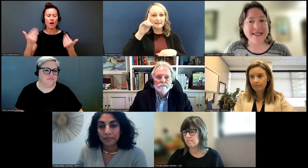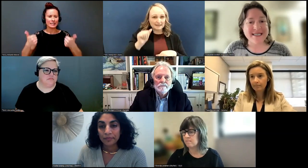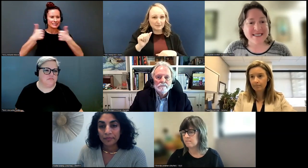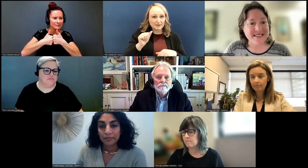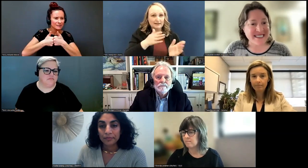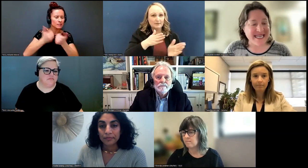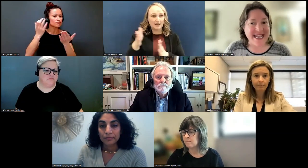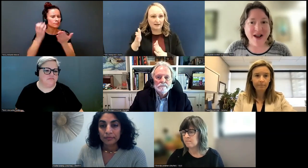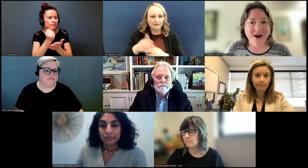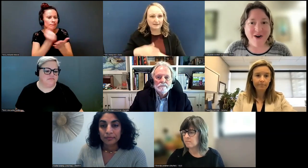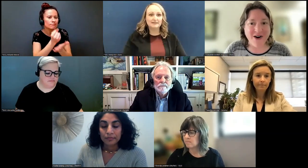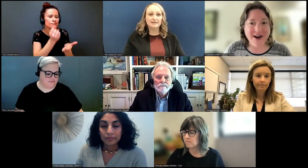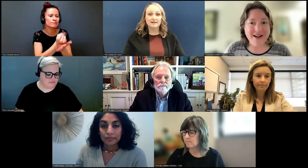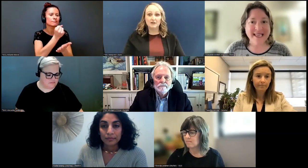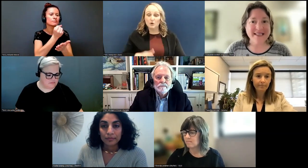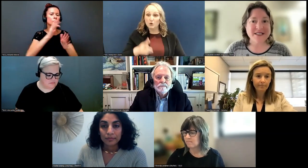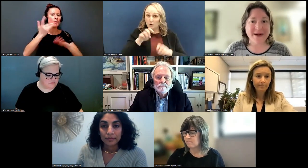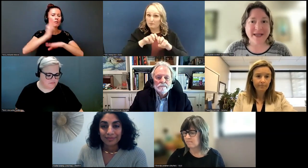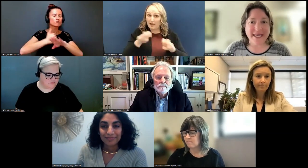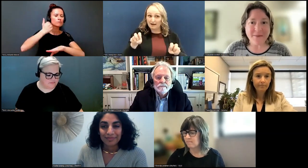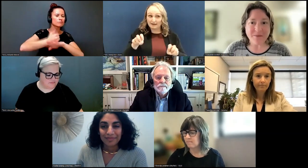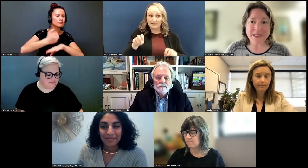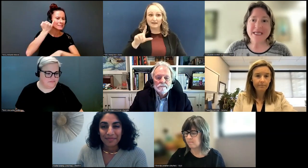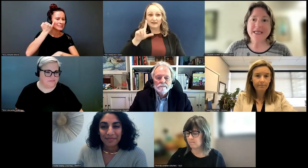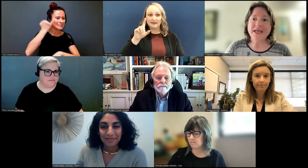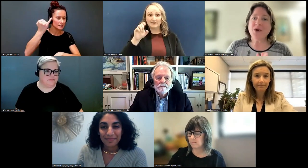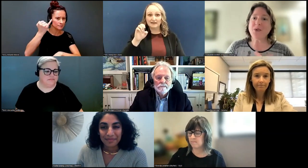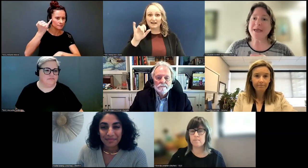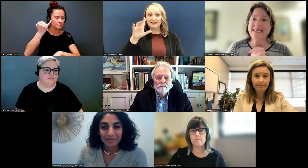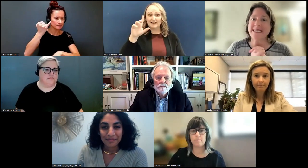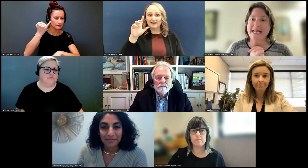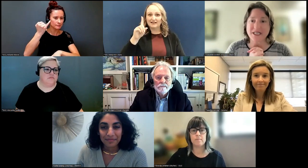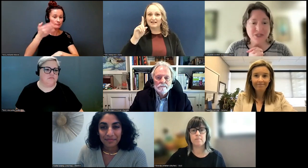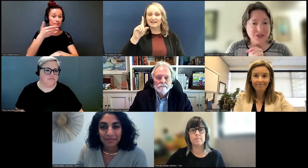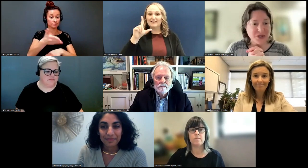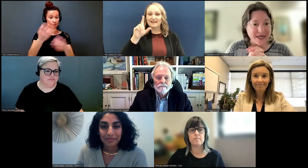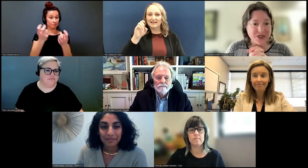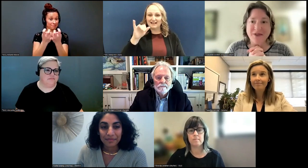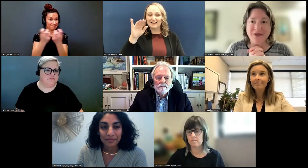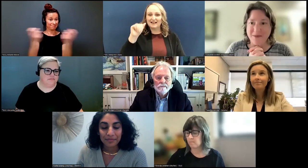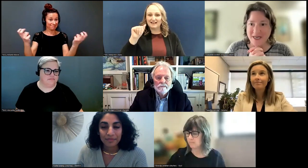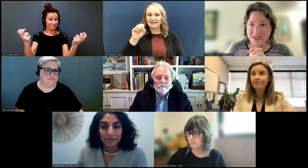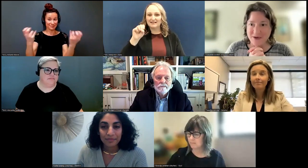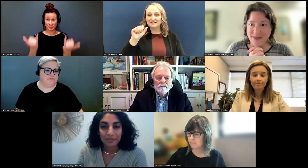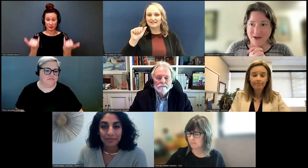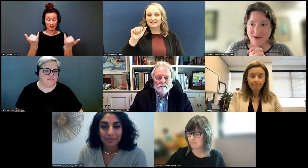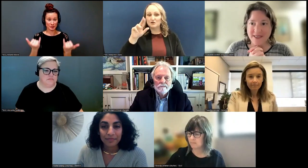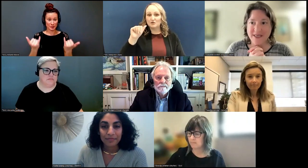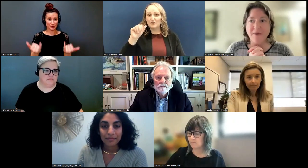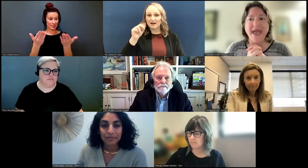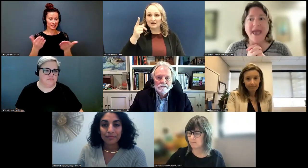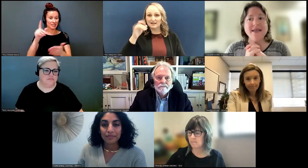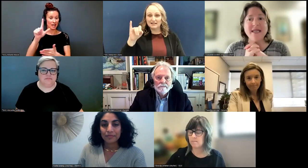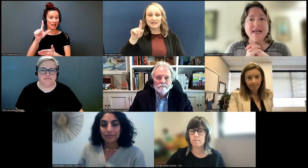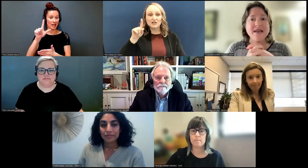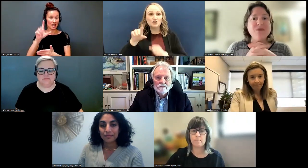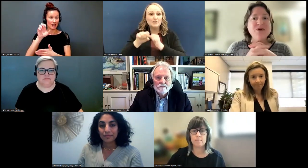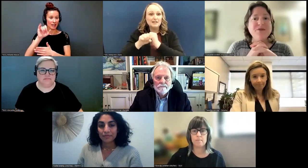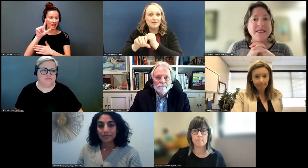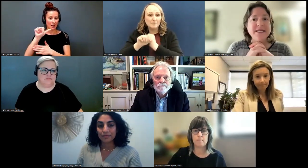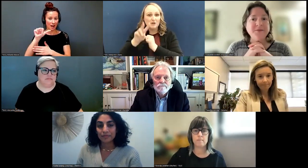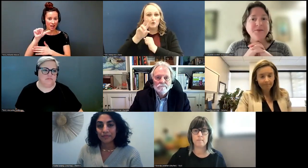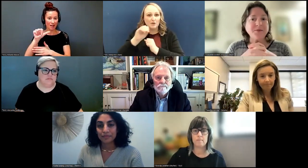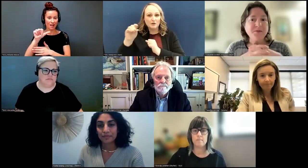Our panelists today are Leila Sarangi, who is the National Director of Campaign 2000, a